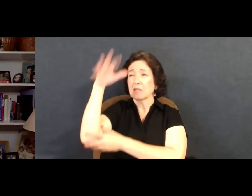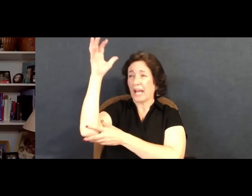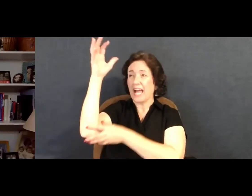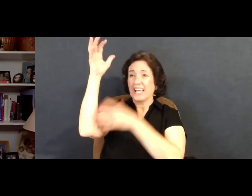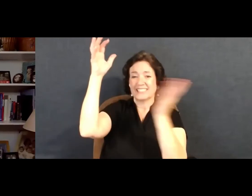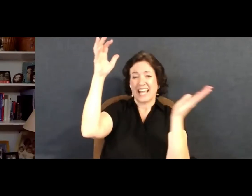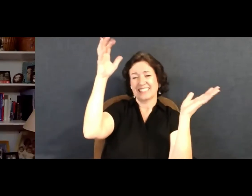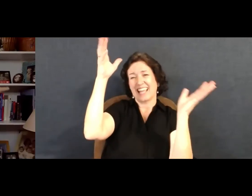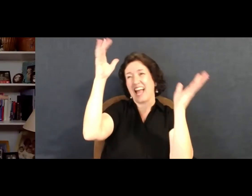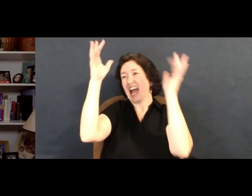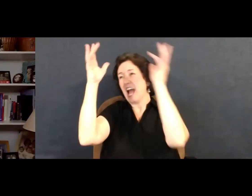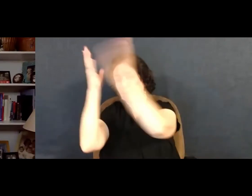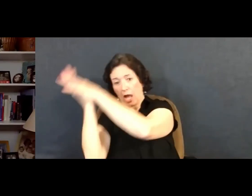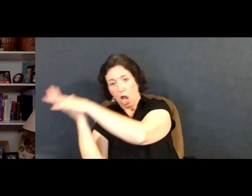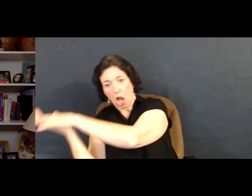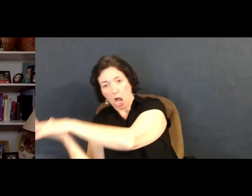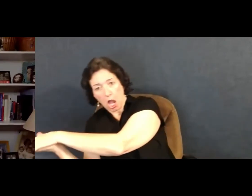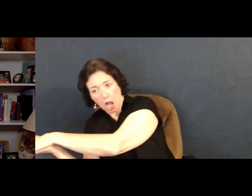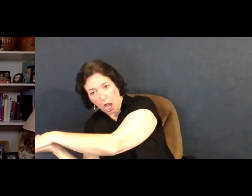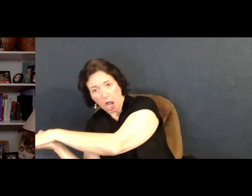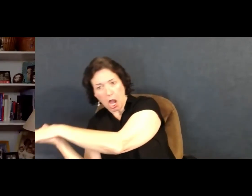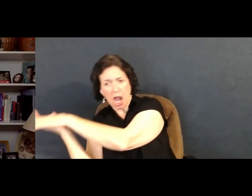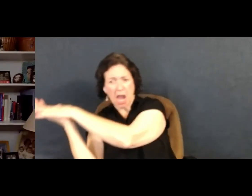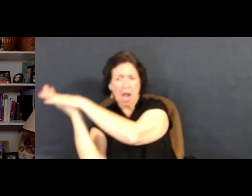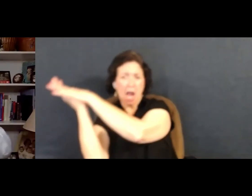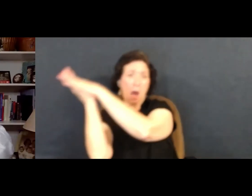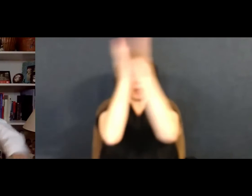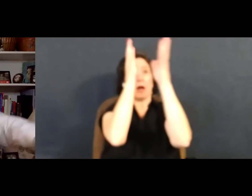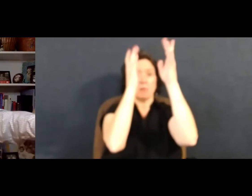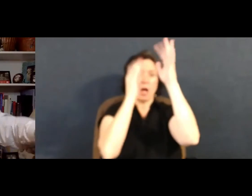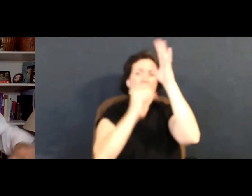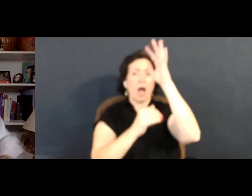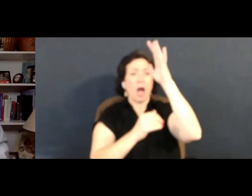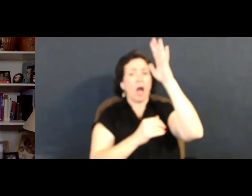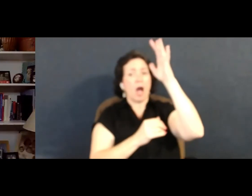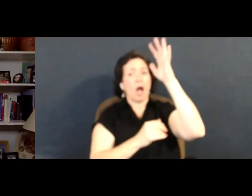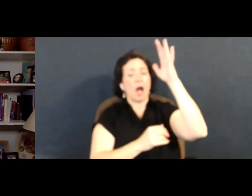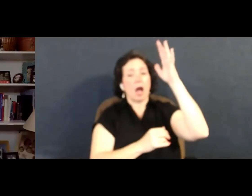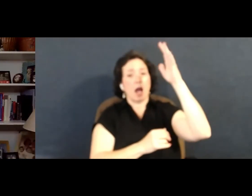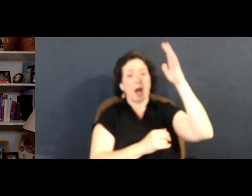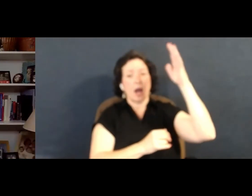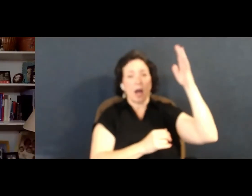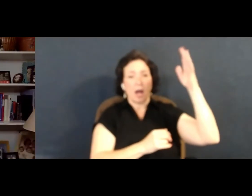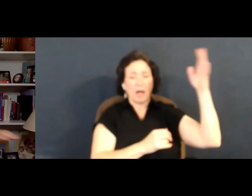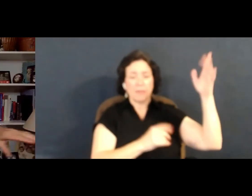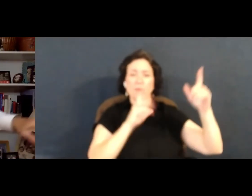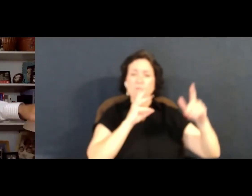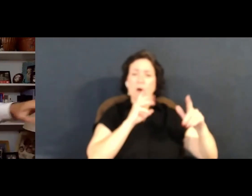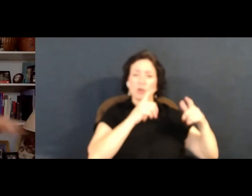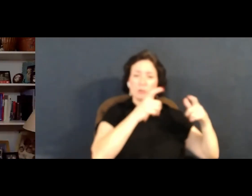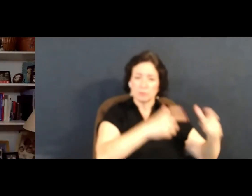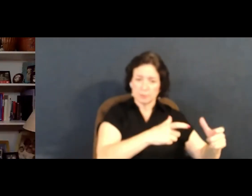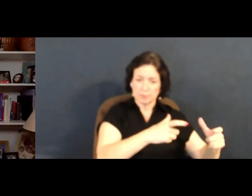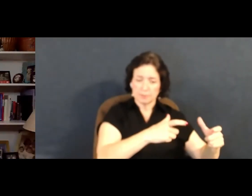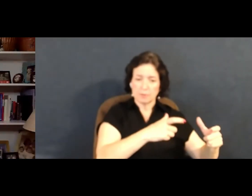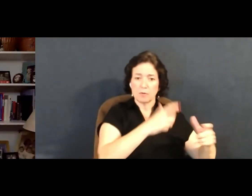back and throw Chewy and Ike back into the woods. Well, they skipped across a pond that we'd made back there and skipped across into